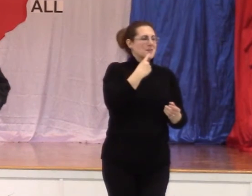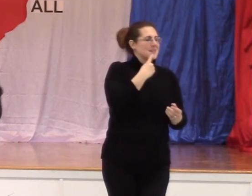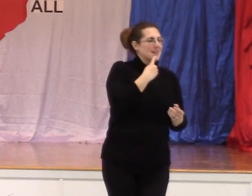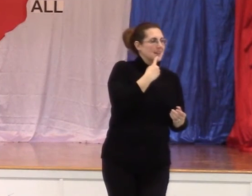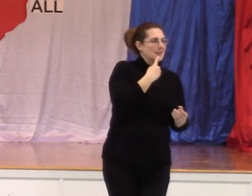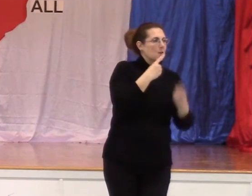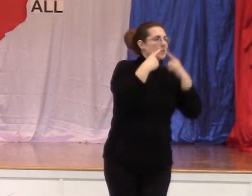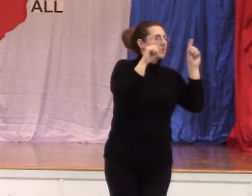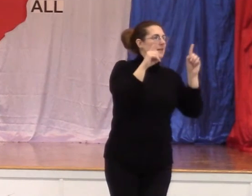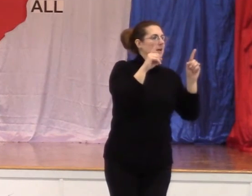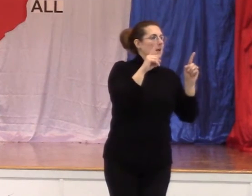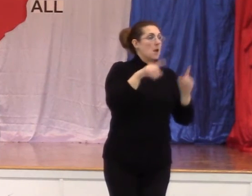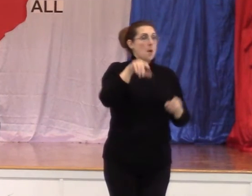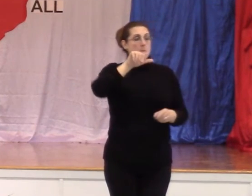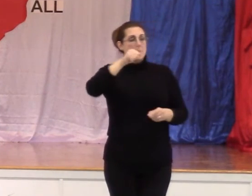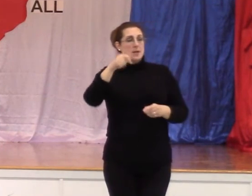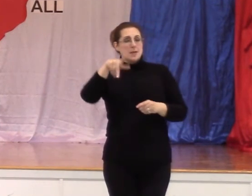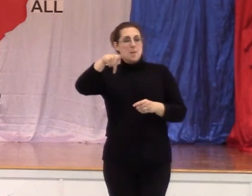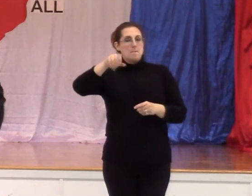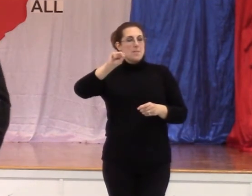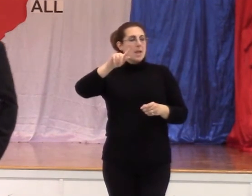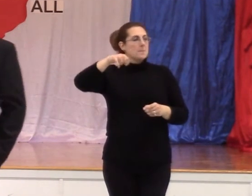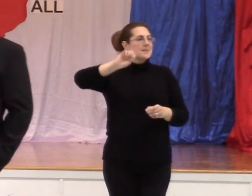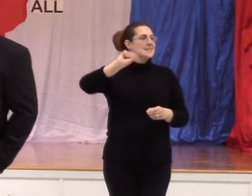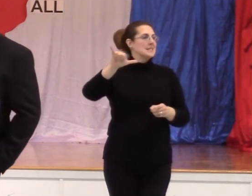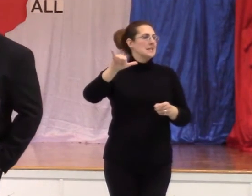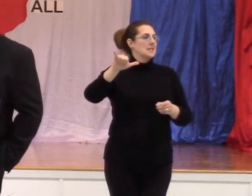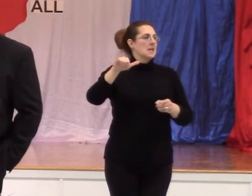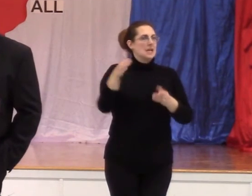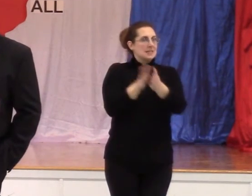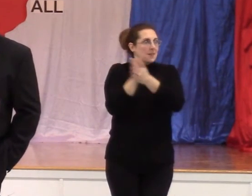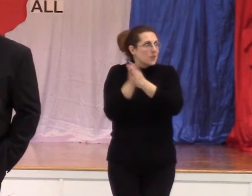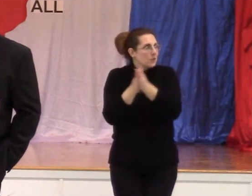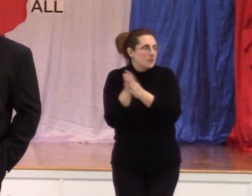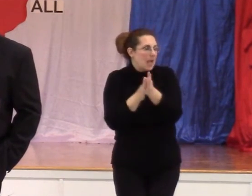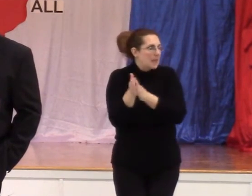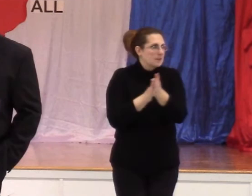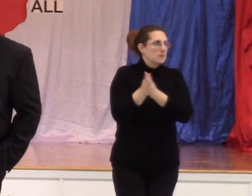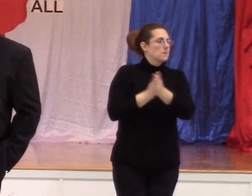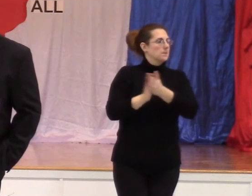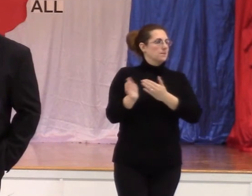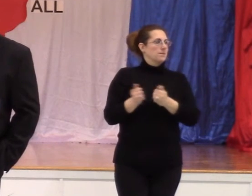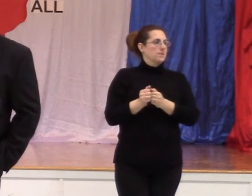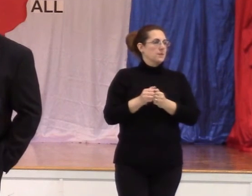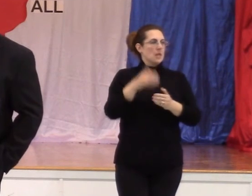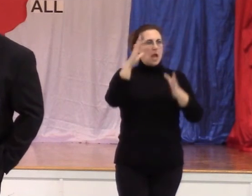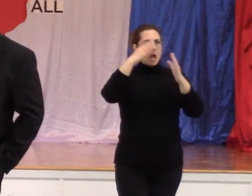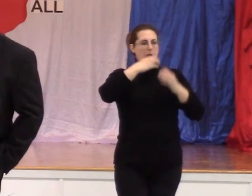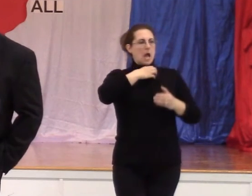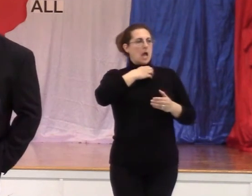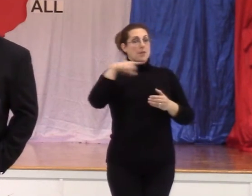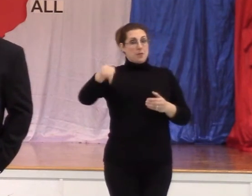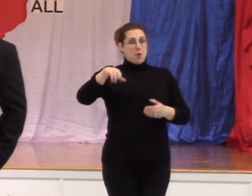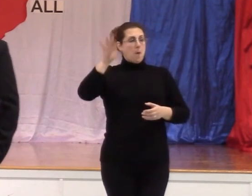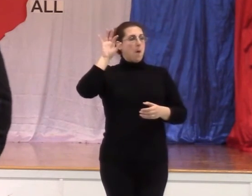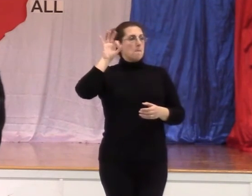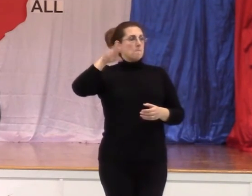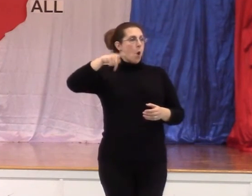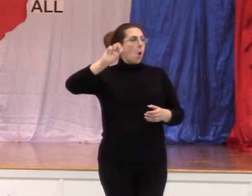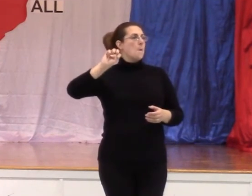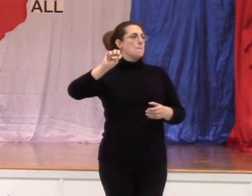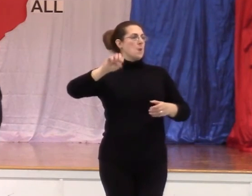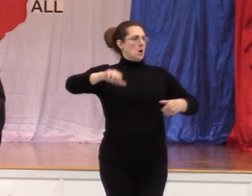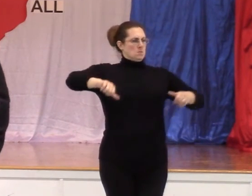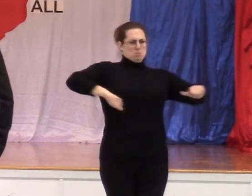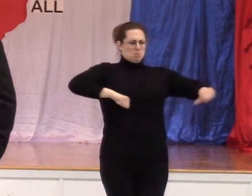For indeed the papacy also is nothing but sheer enthusiasm, by which the Pope boasts that all rites exist